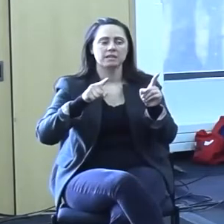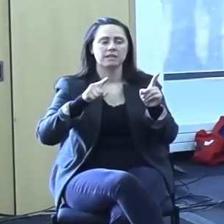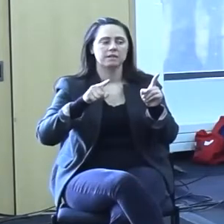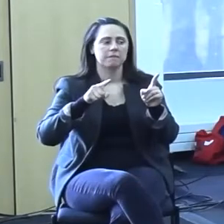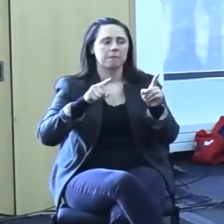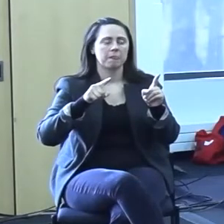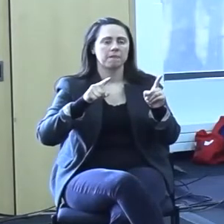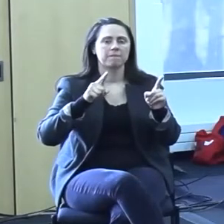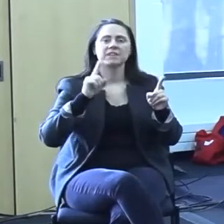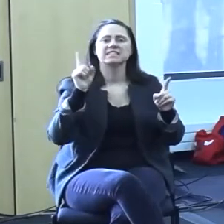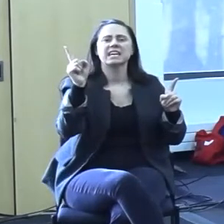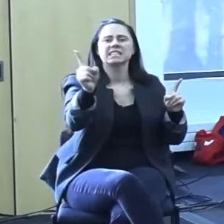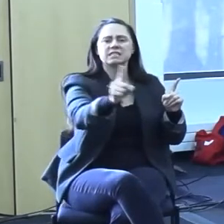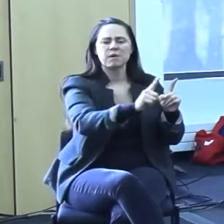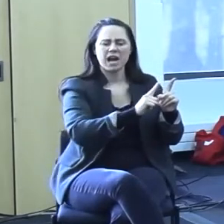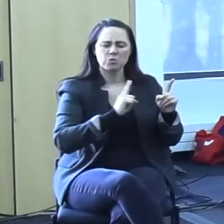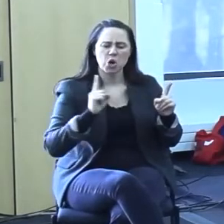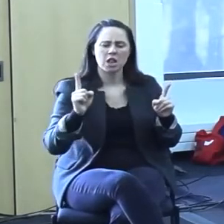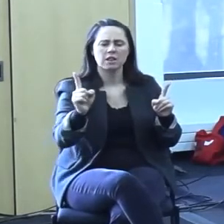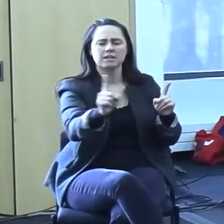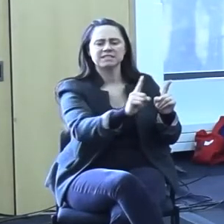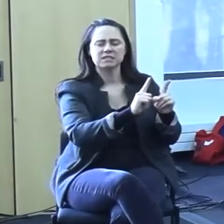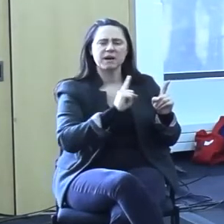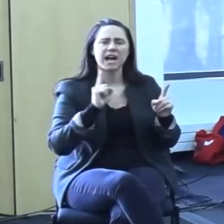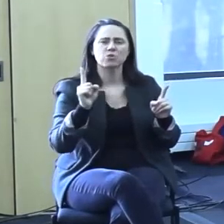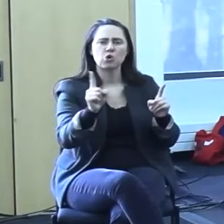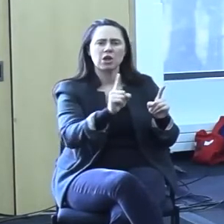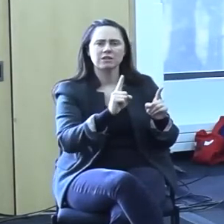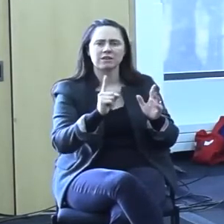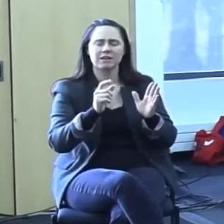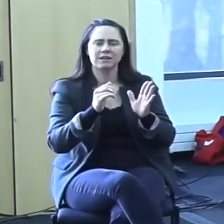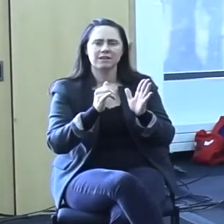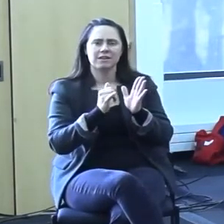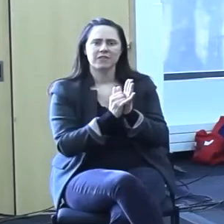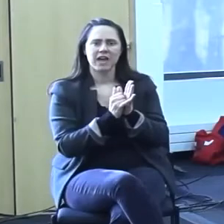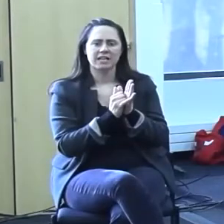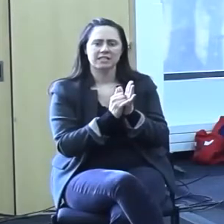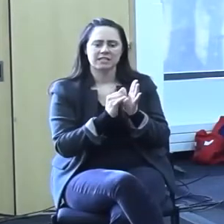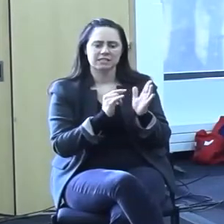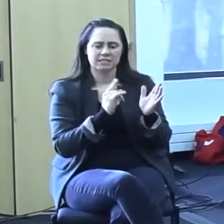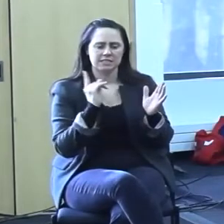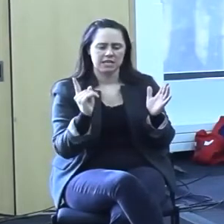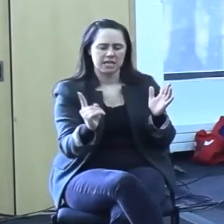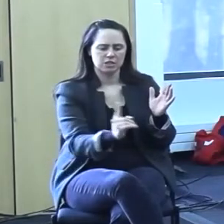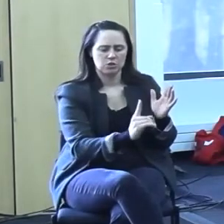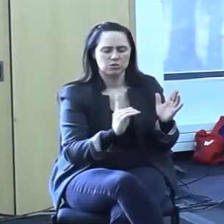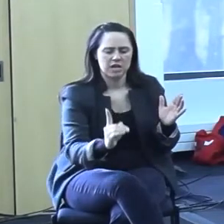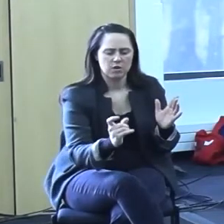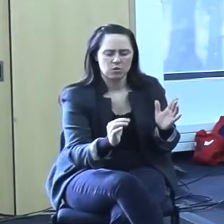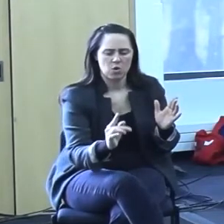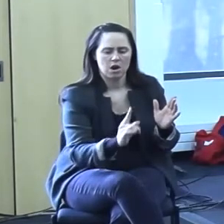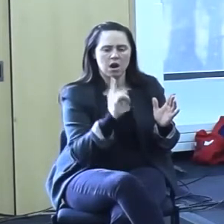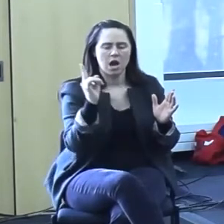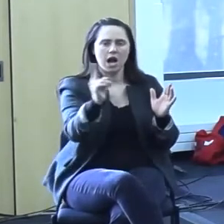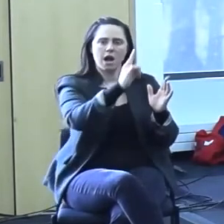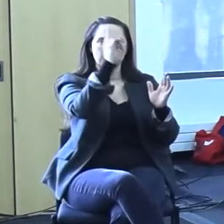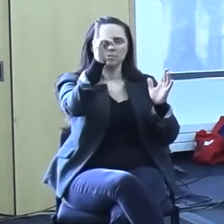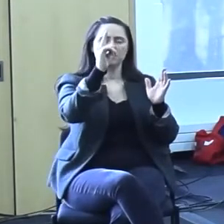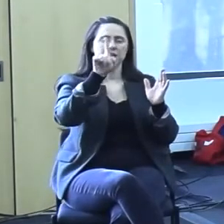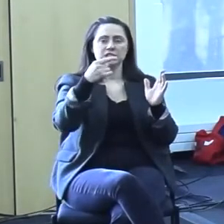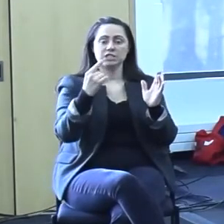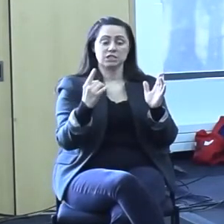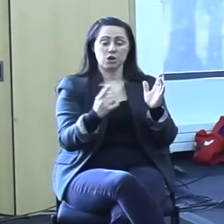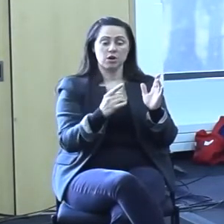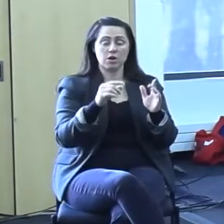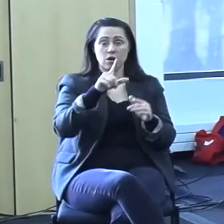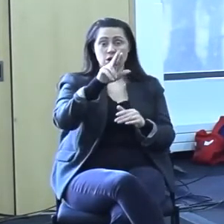goes. Spiral. A spiral, thank you. So literally it's a spiral that takes you down or takes you up, and it's just a ramp. You don't go into these